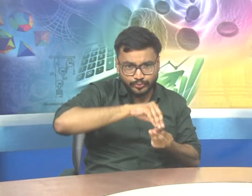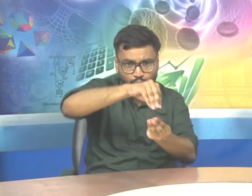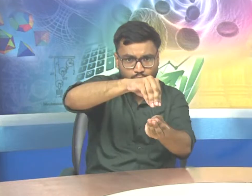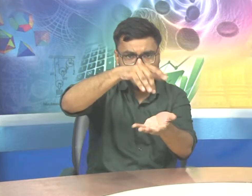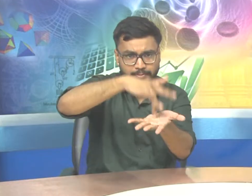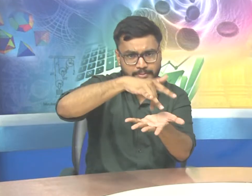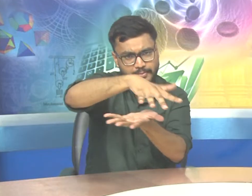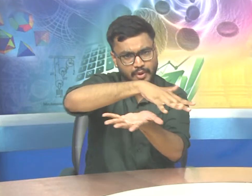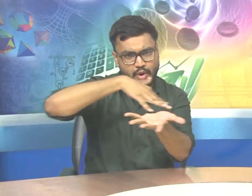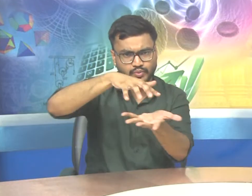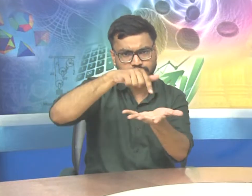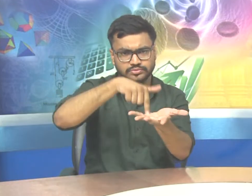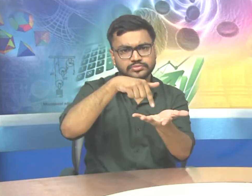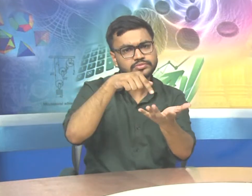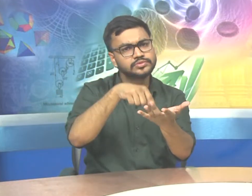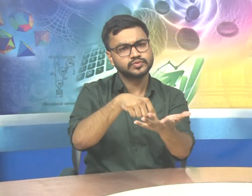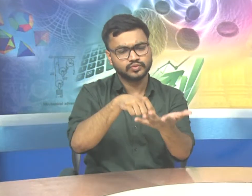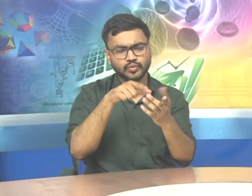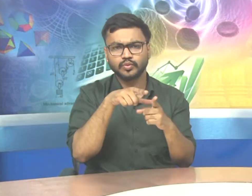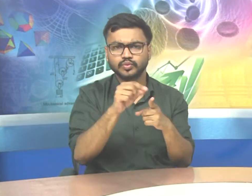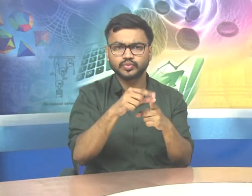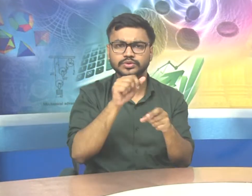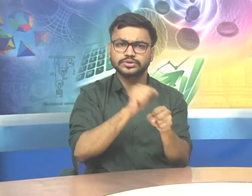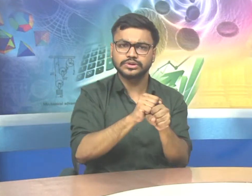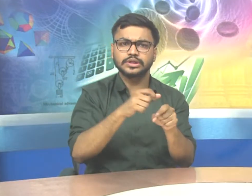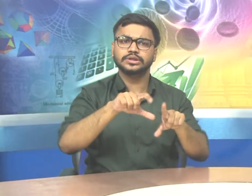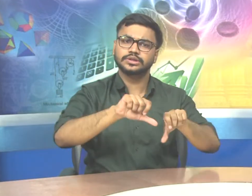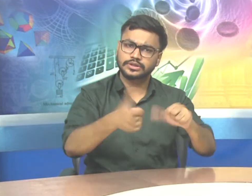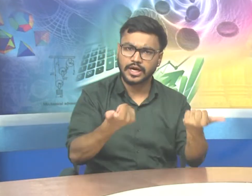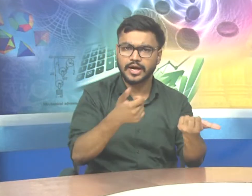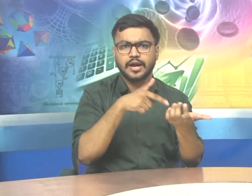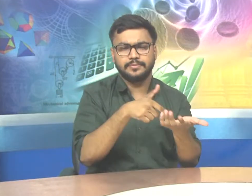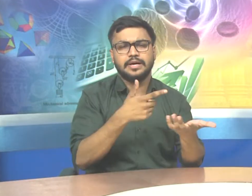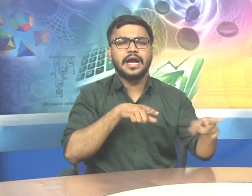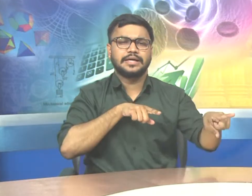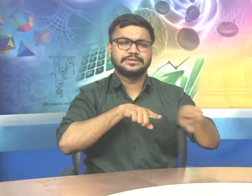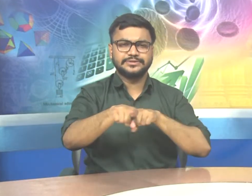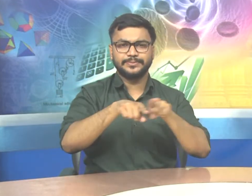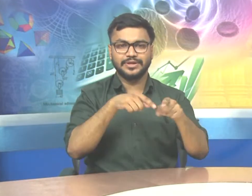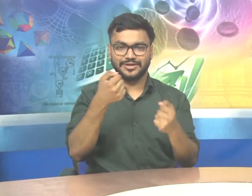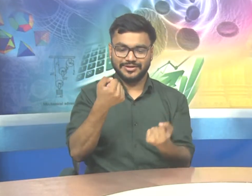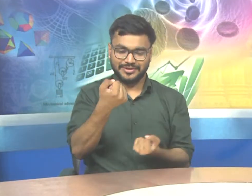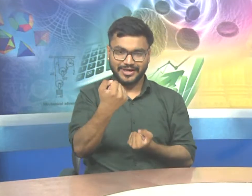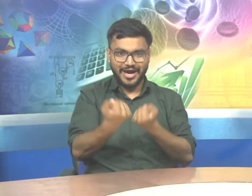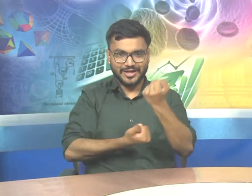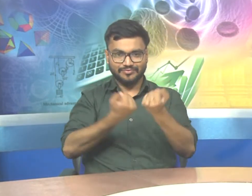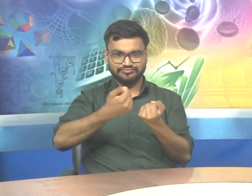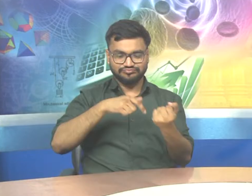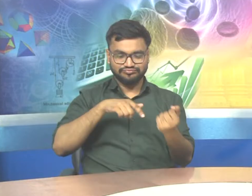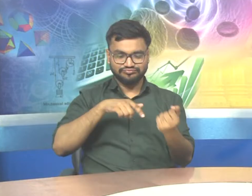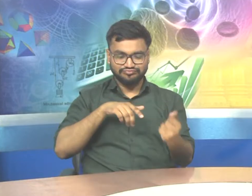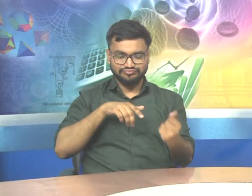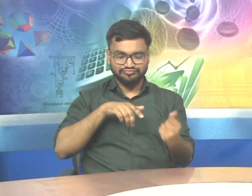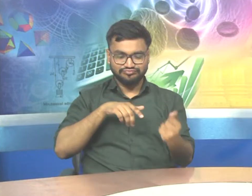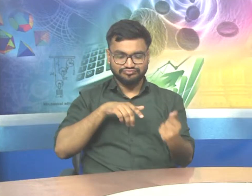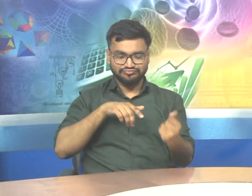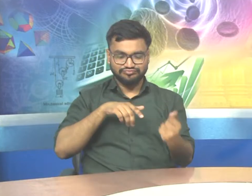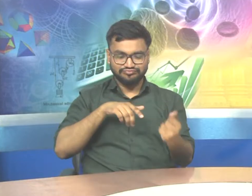Which one? First is potential energy. It means when a body is raised above the ground,